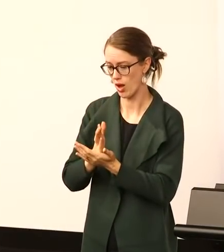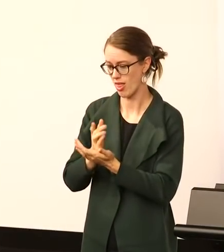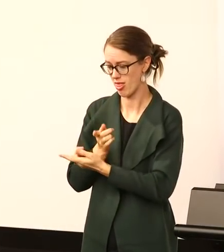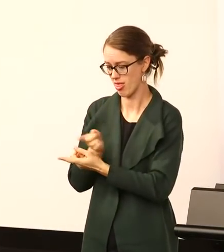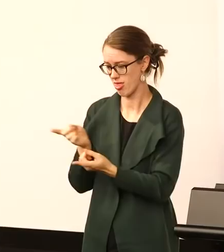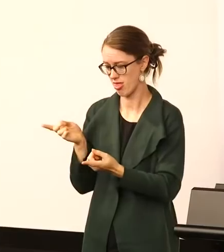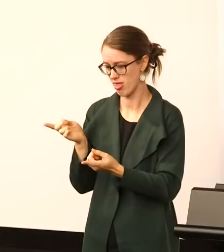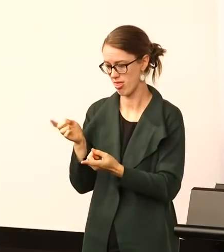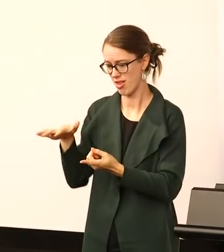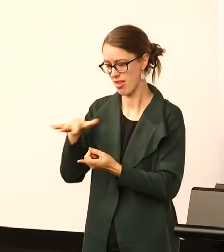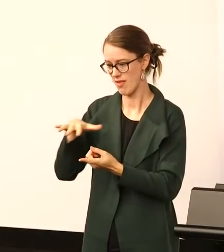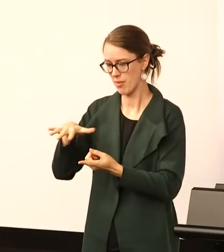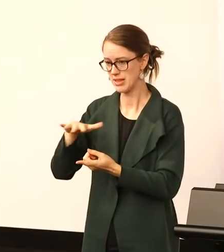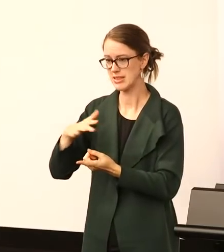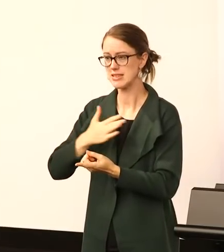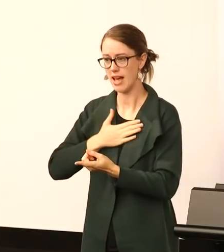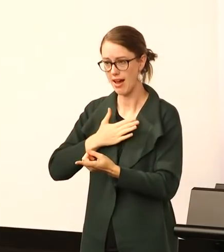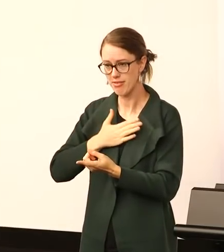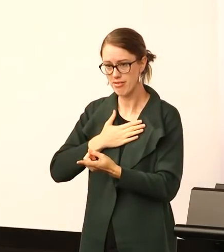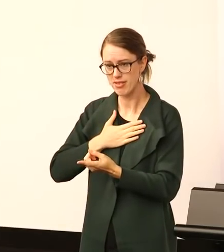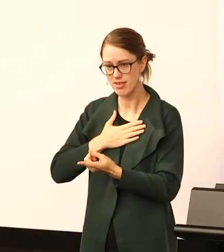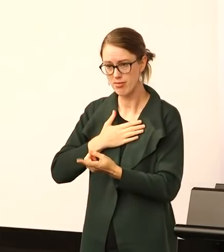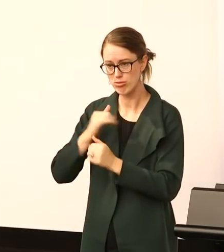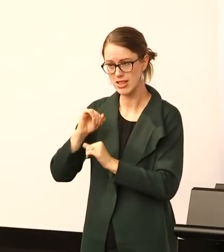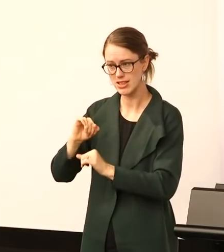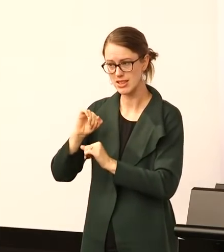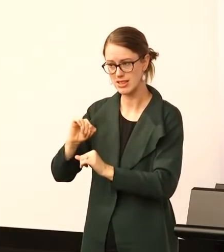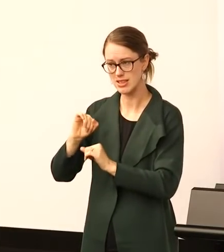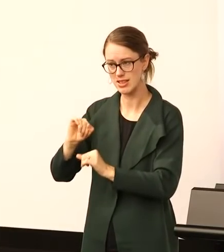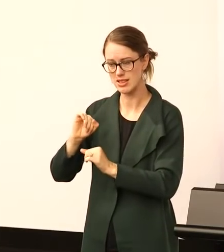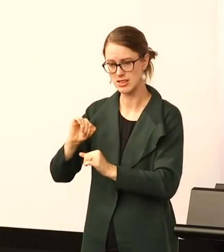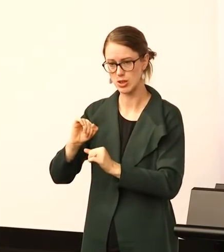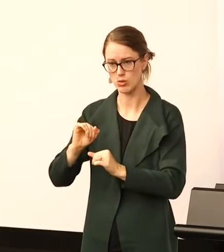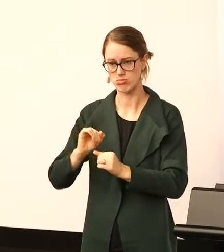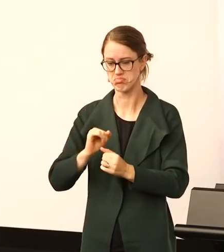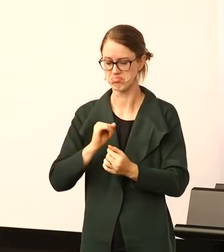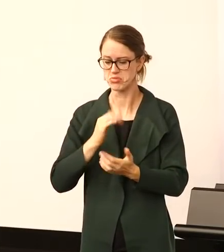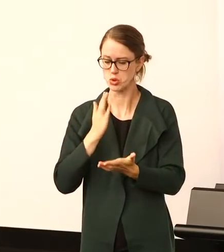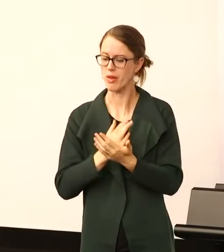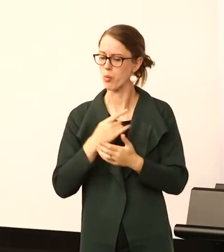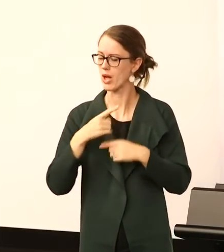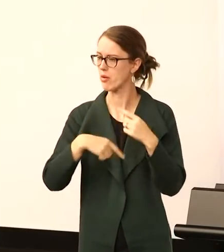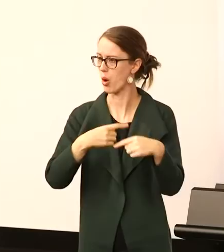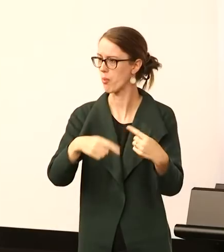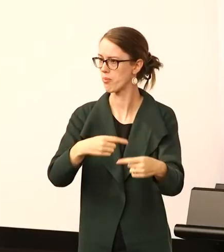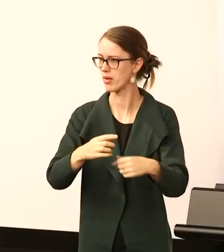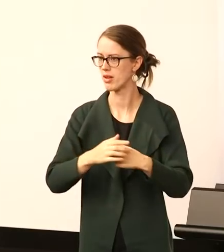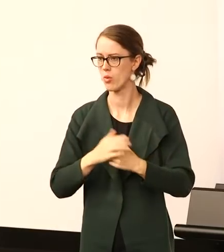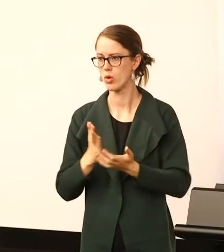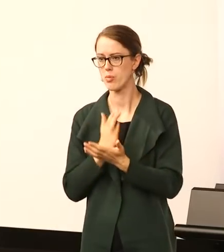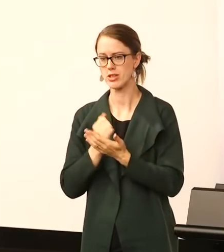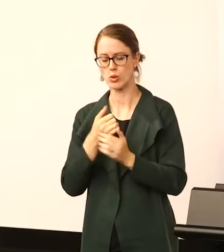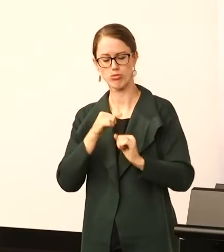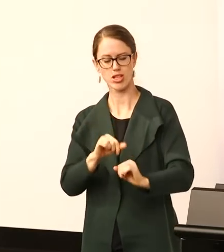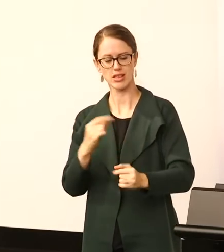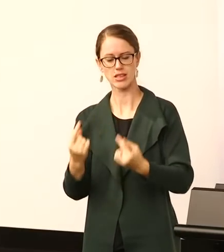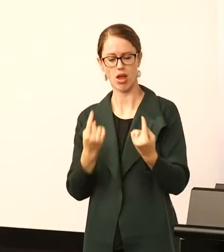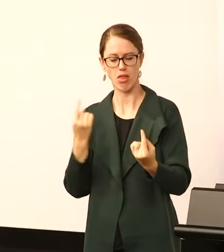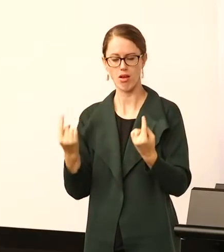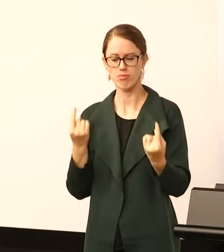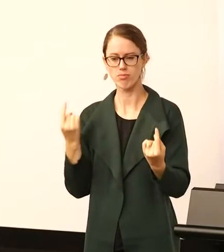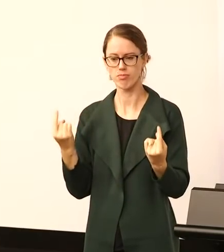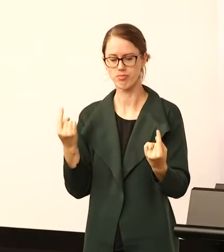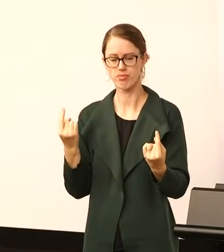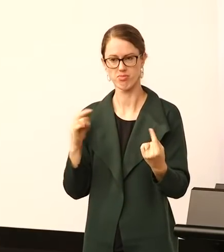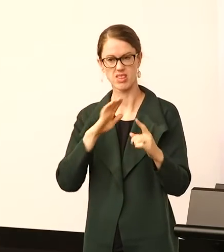they and their families are protected, and also that they're contributing to our wider community effort, and they're protecting others, in